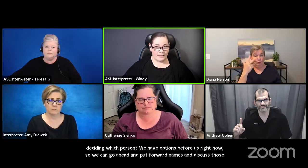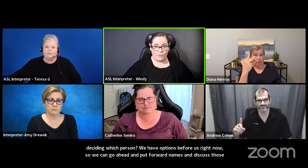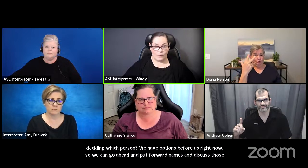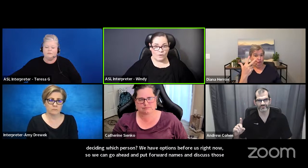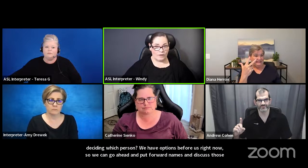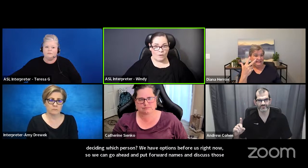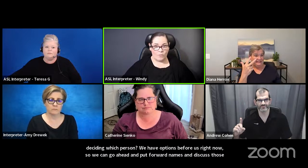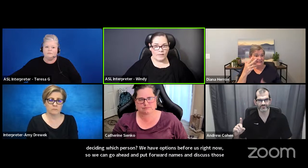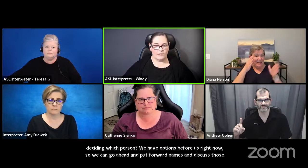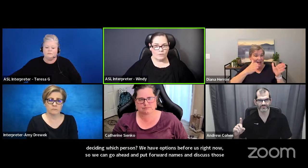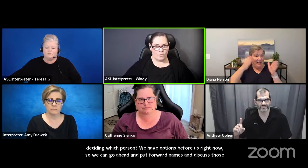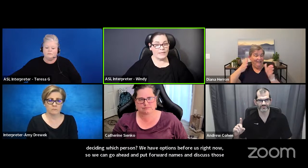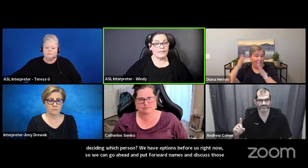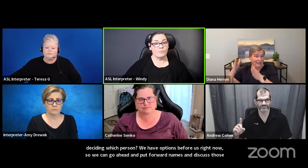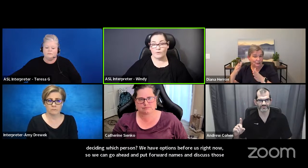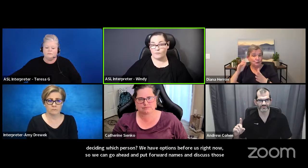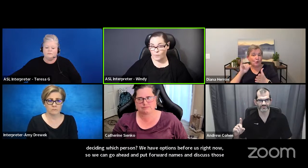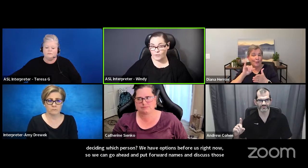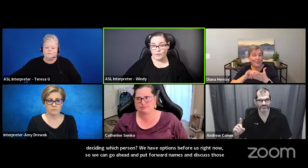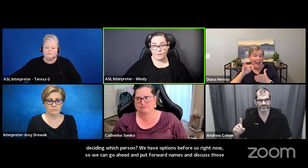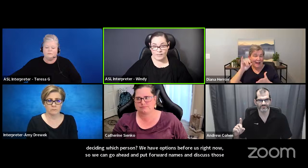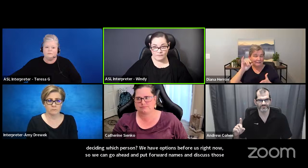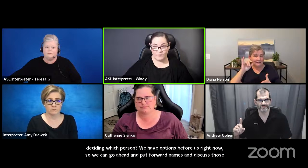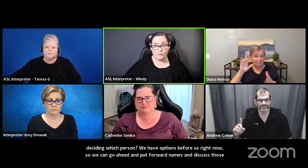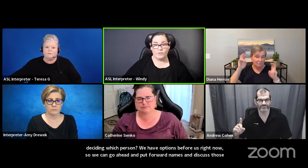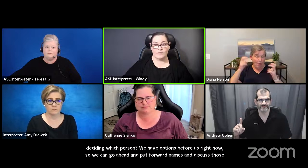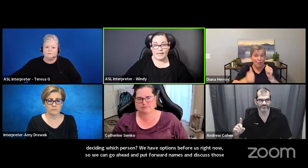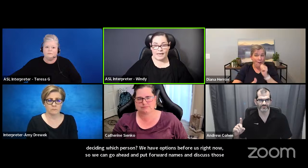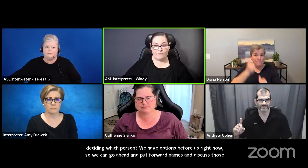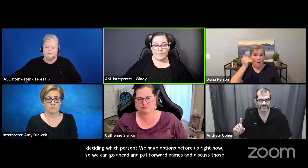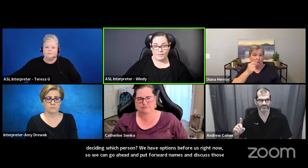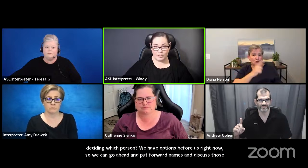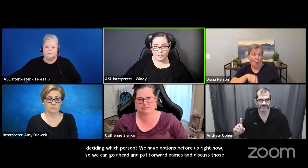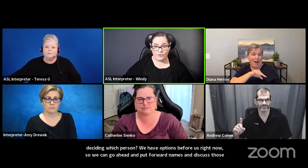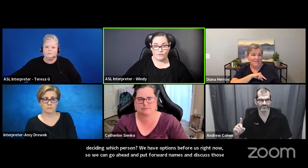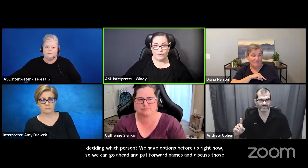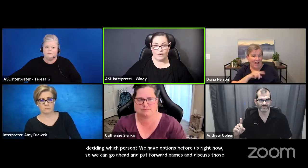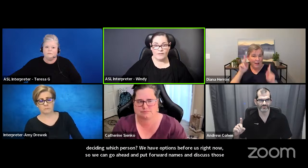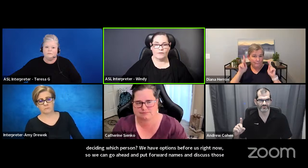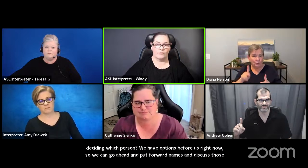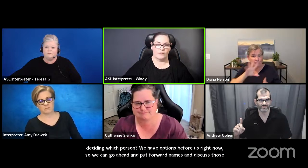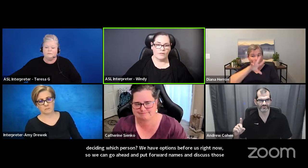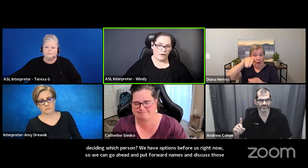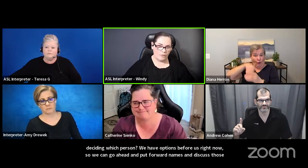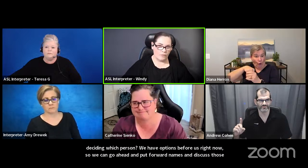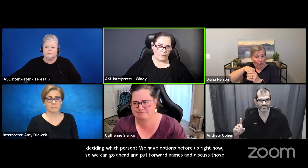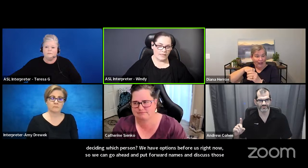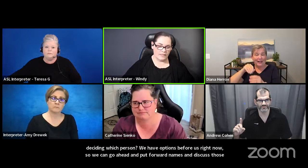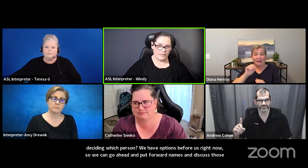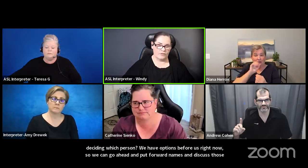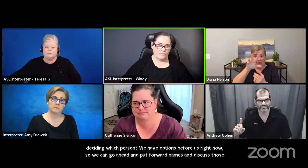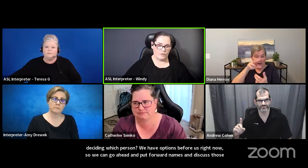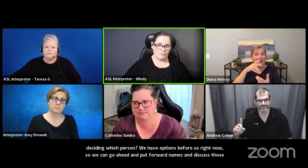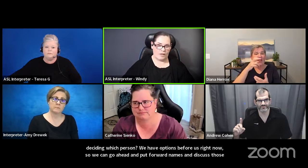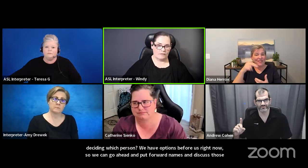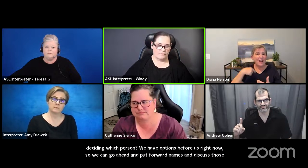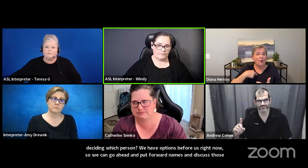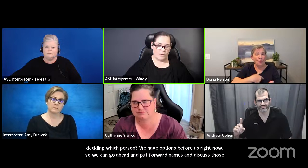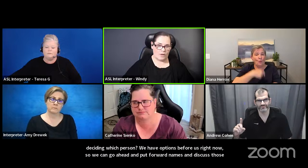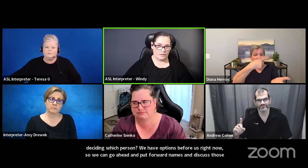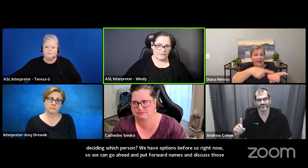as amended, or we can put forward the 3 individuals that have been mentioned so far that who we consider the